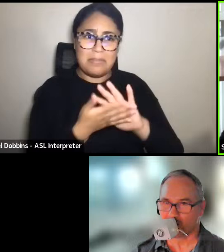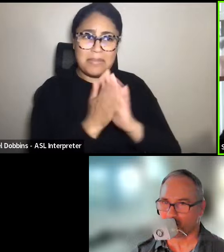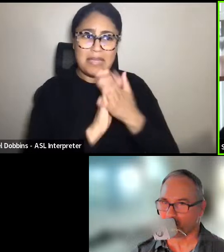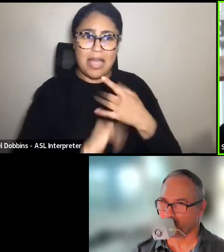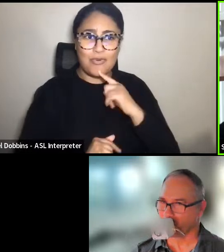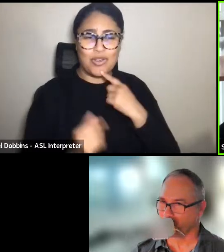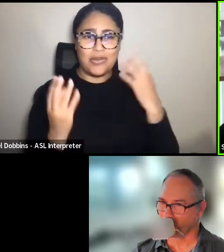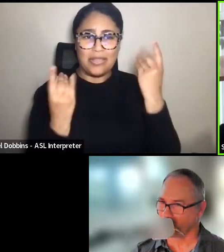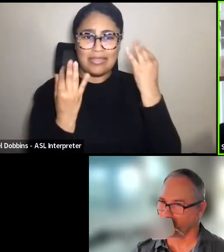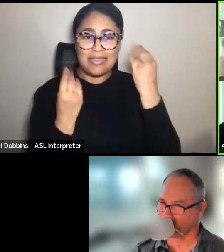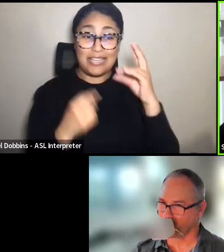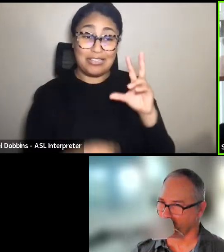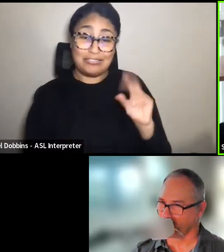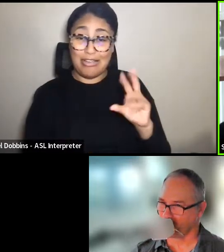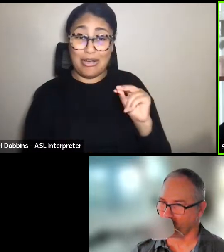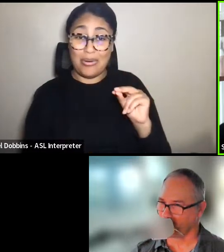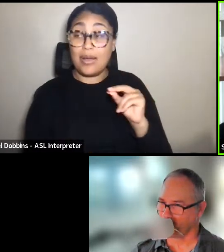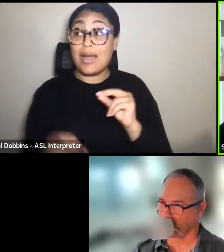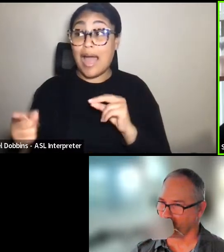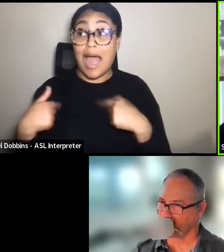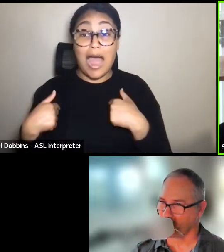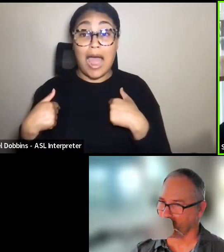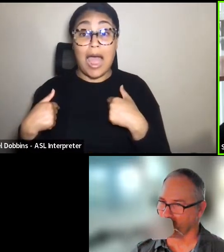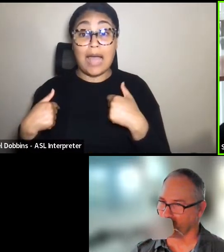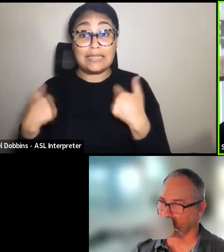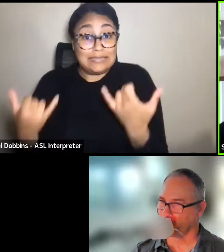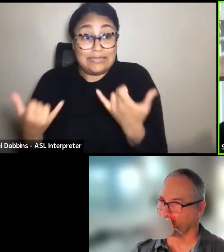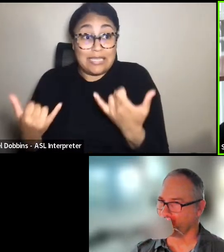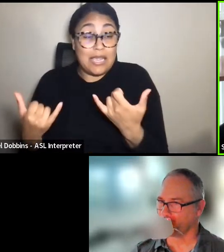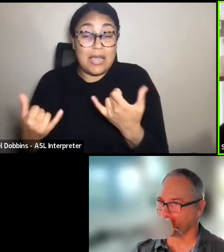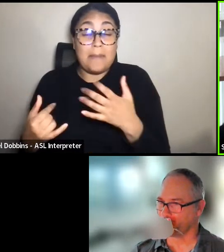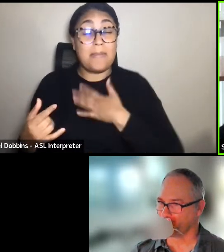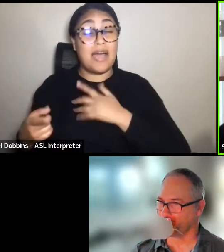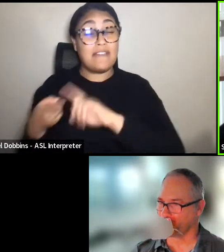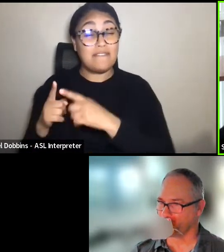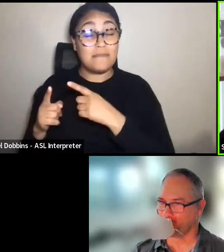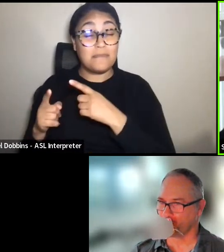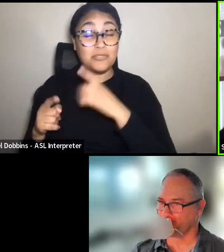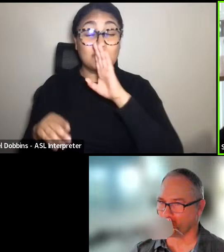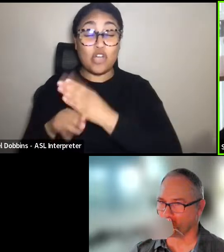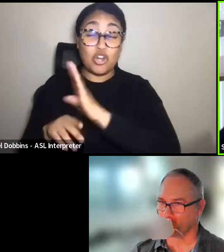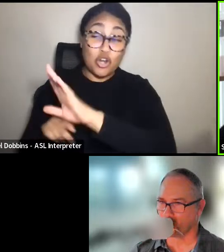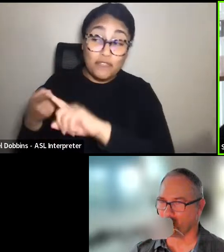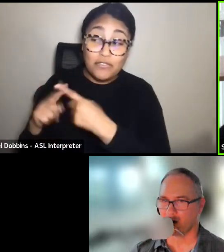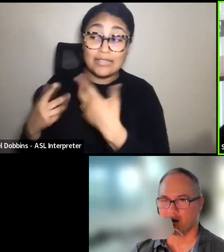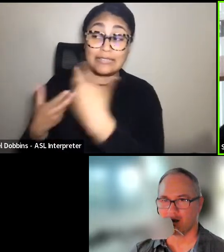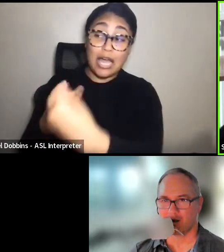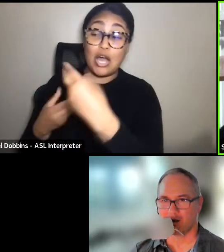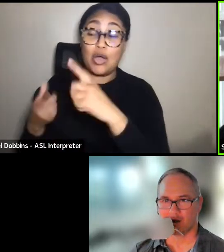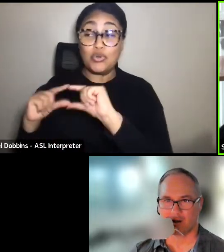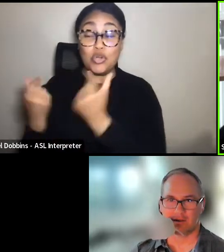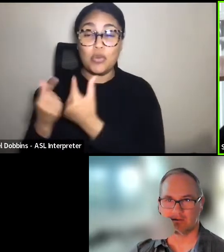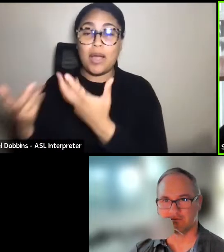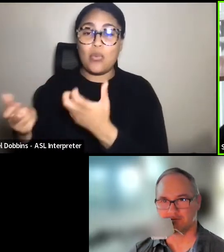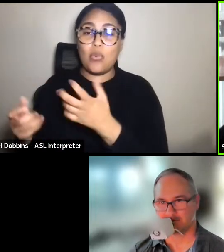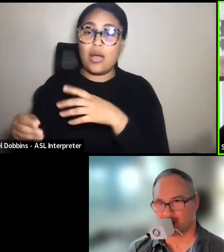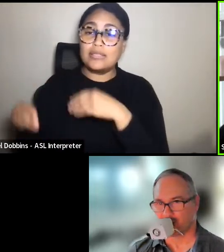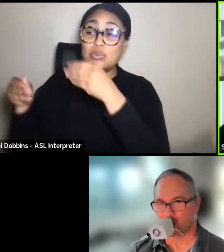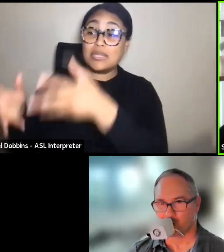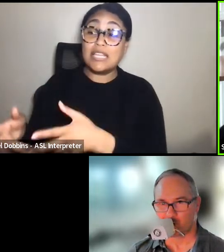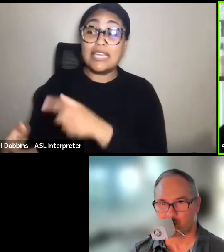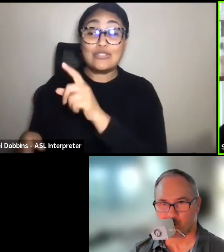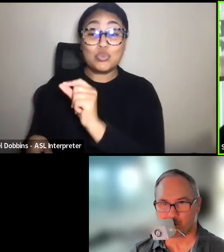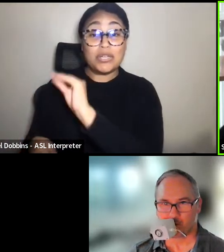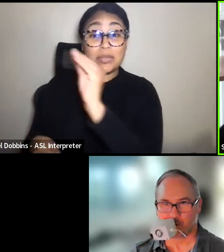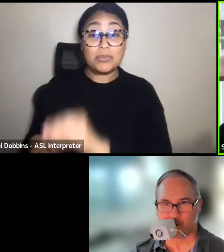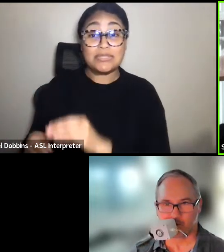No. And then kids today, when I'm out with the group, I have my daughter and a group of friends. And if I say, hey, I want to leave a 20% tip, how much